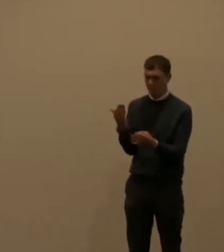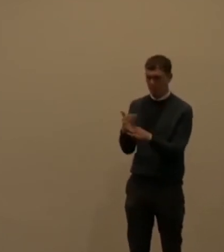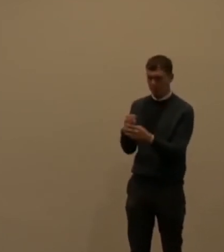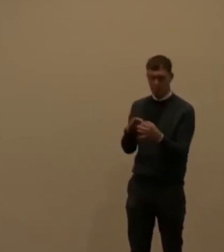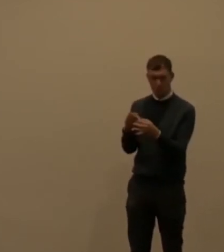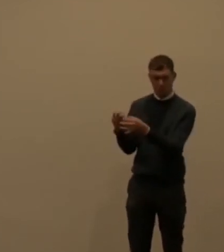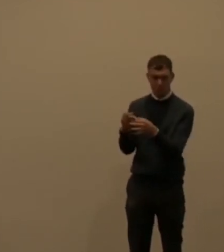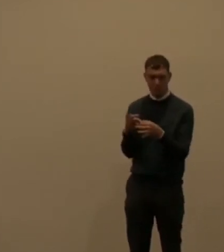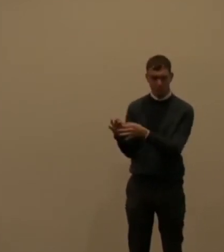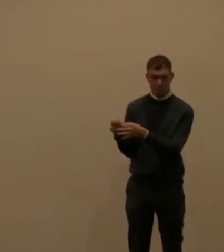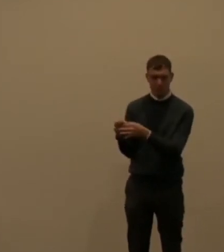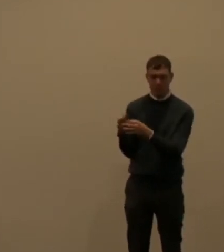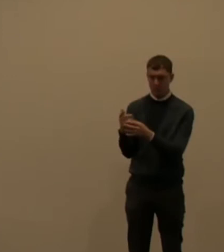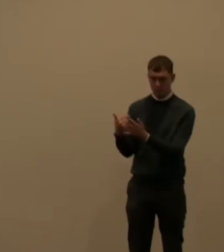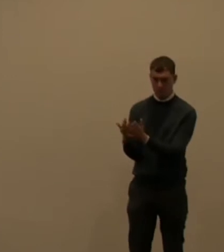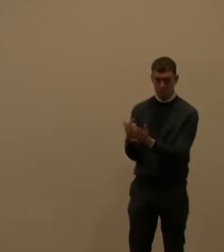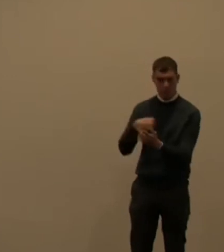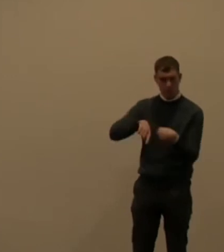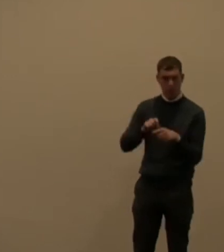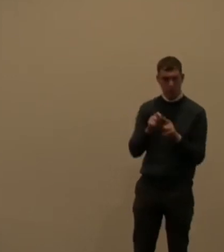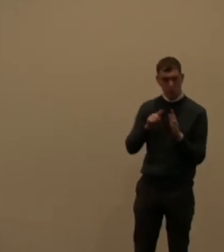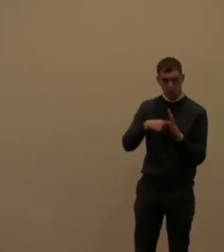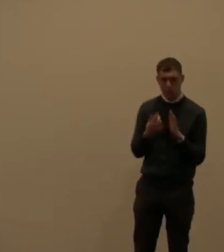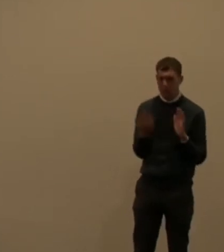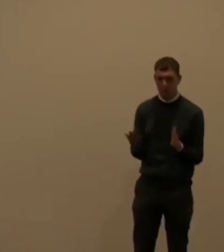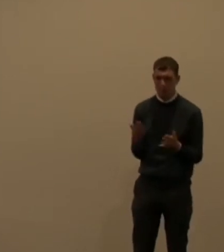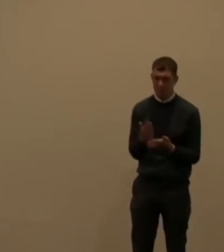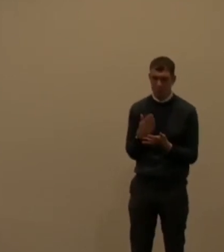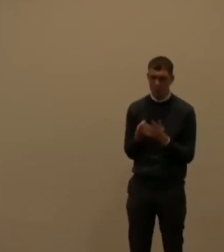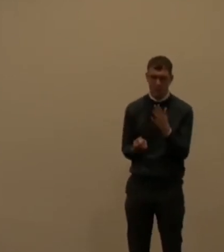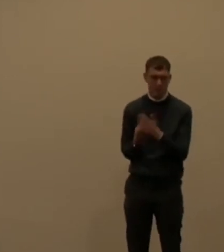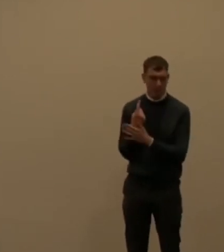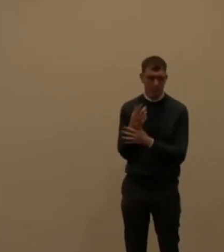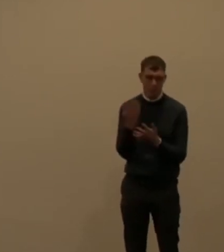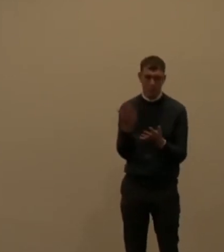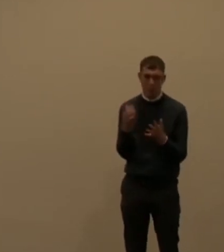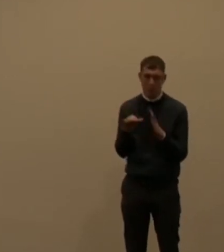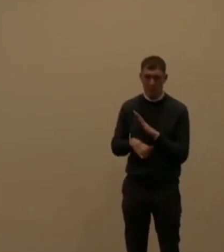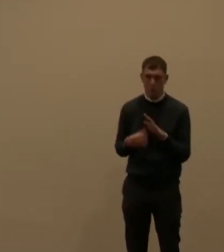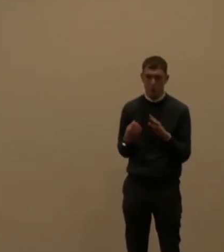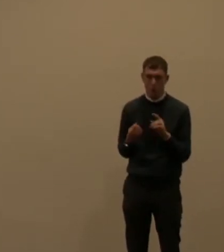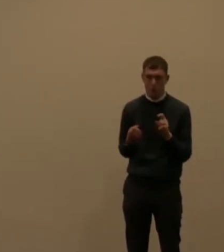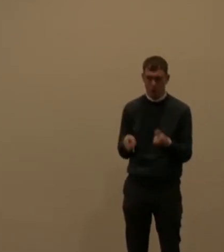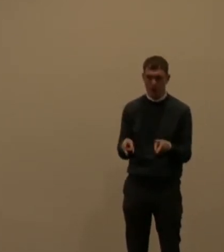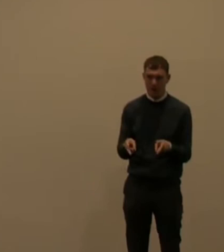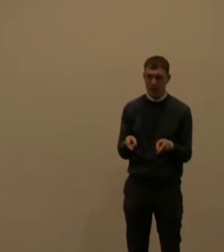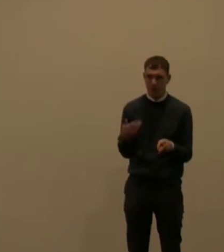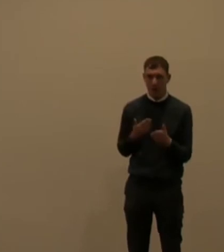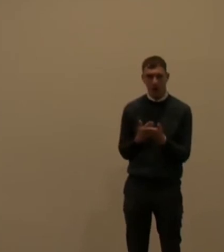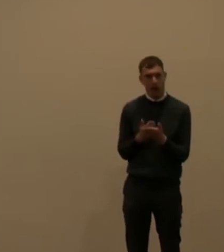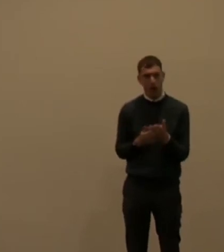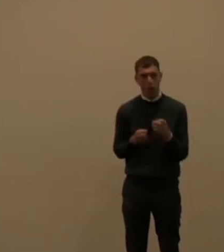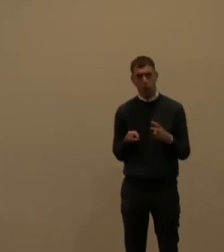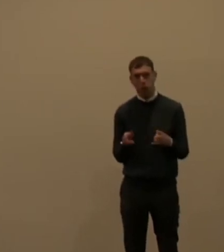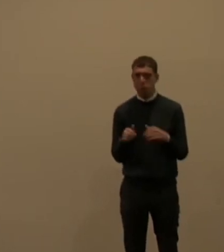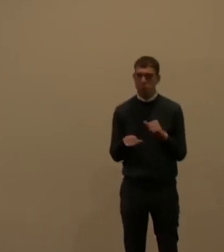than just on our project. But no, that didn't happen, and we found it out the hard way, so halfway through the project when we figured